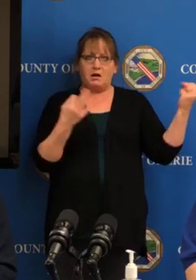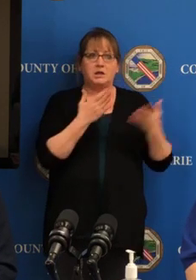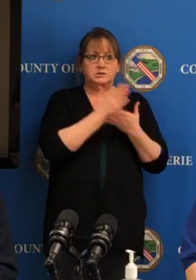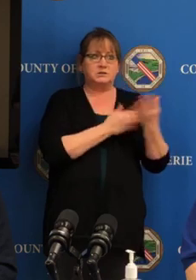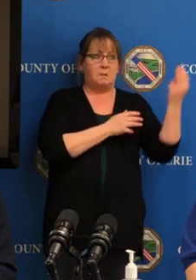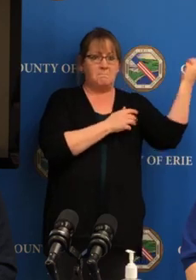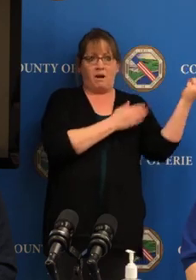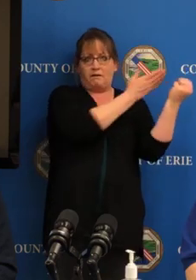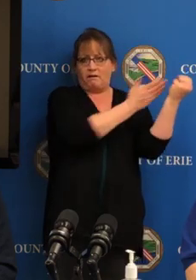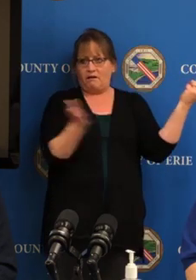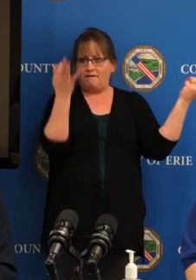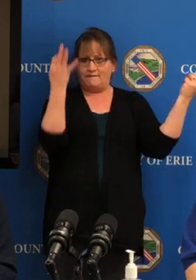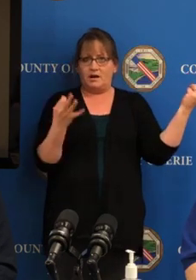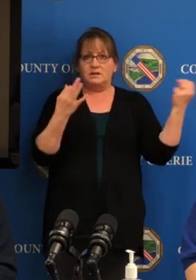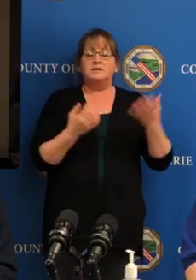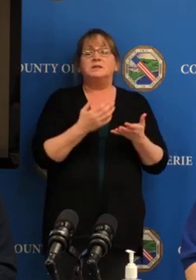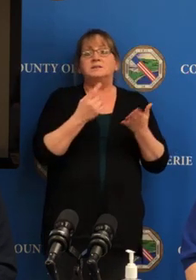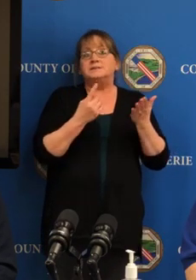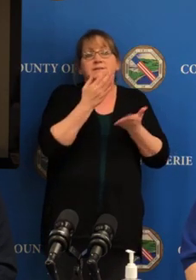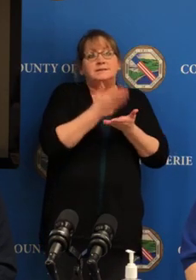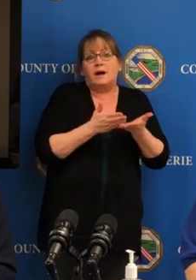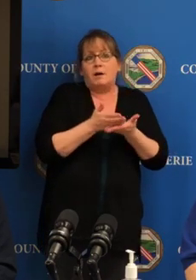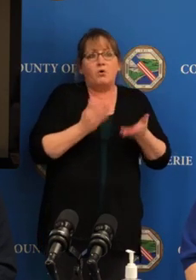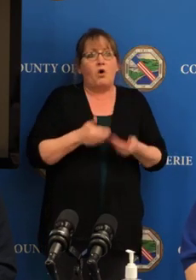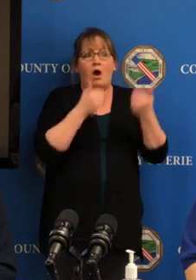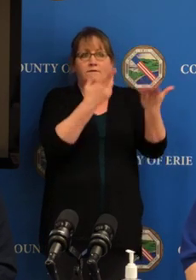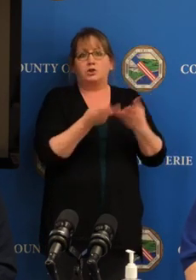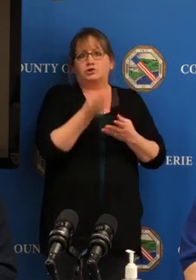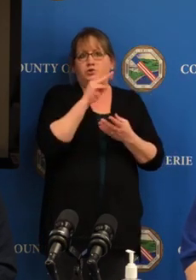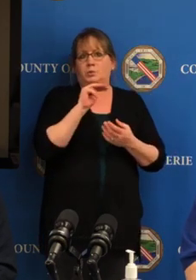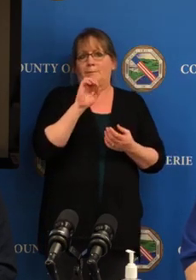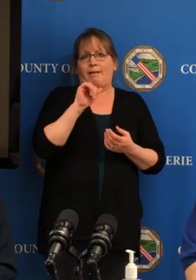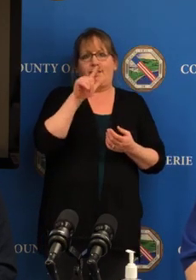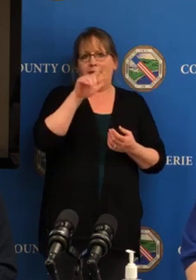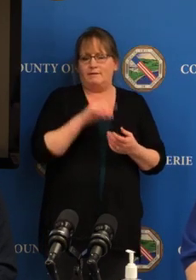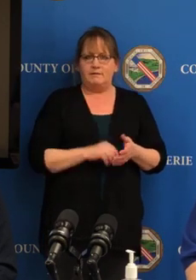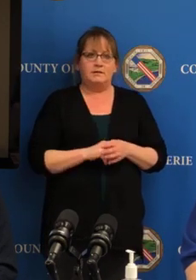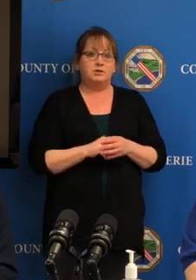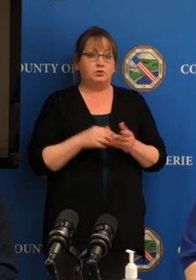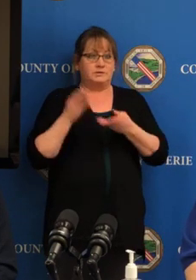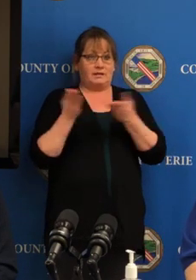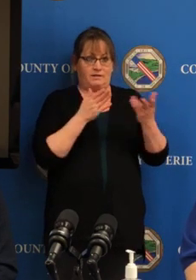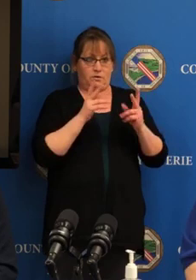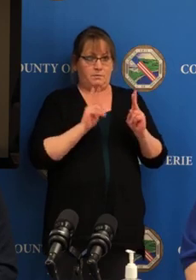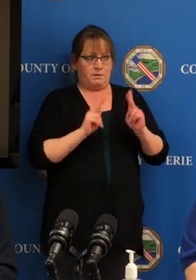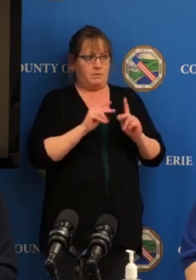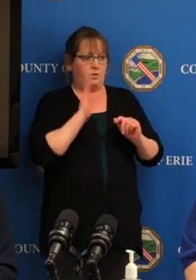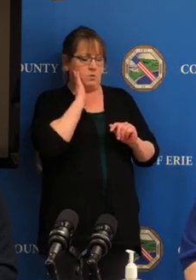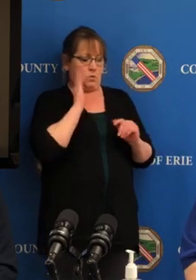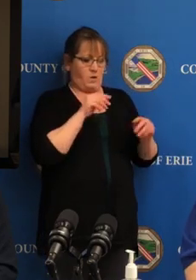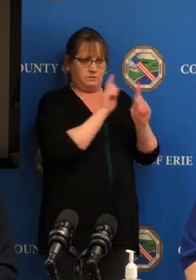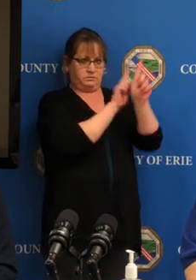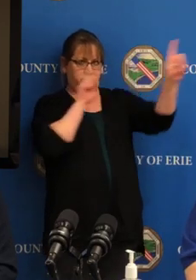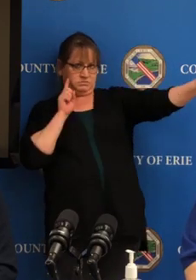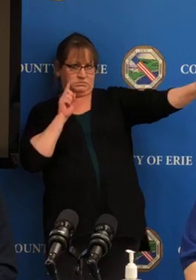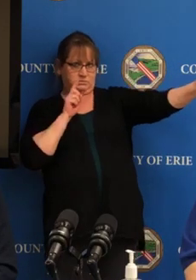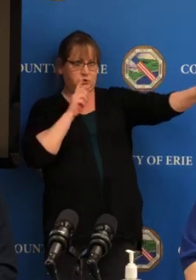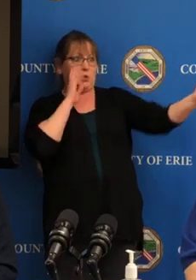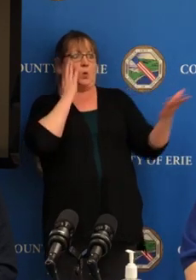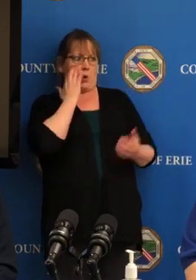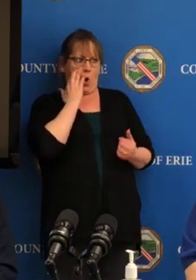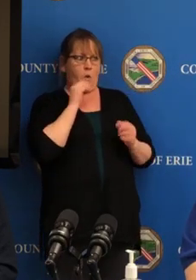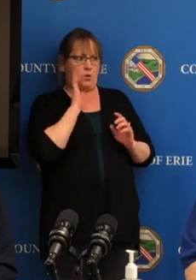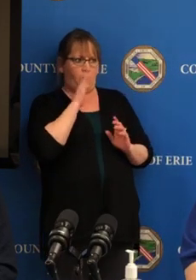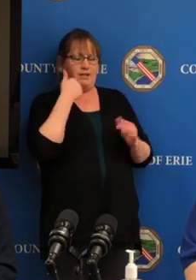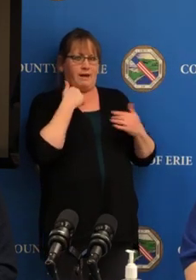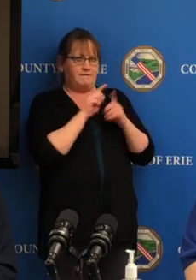Most offer a 2-meal combo. So when the delivery person comes, that delivery person will maintain the 6-foot distance. So please know that you will have